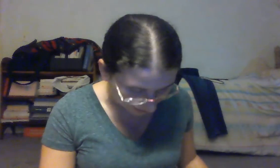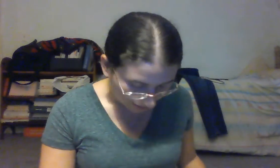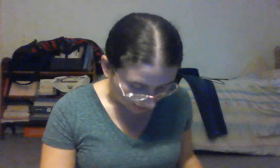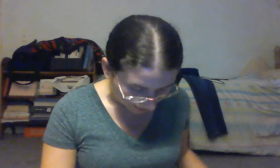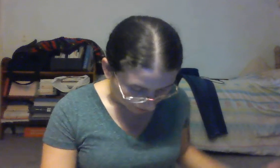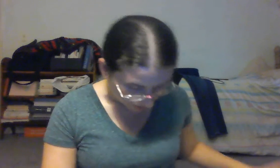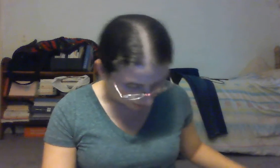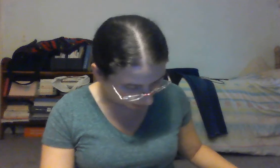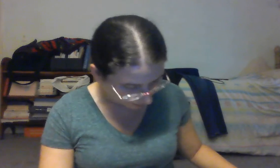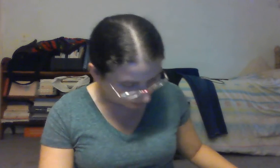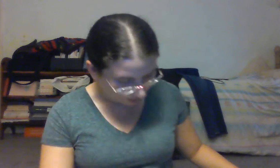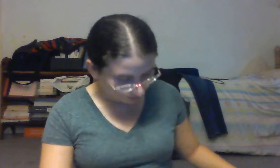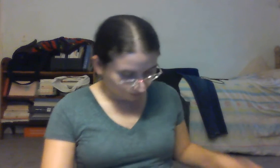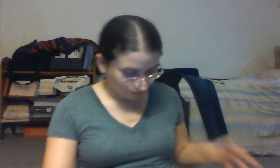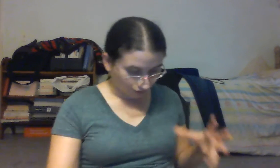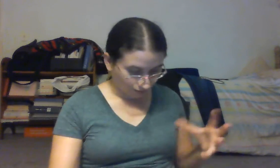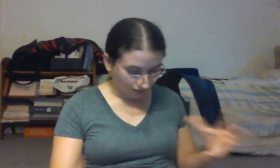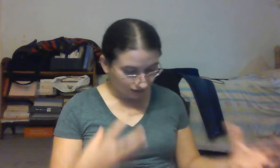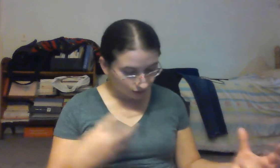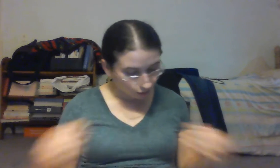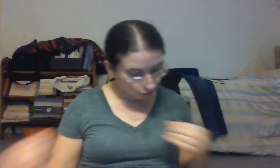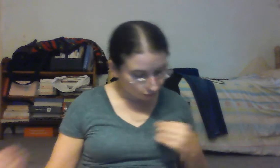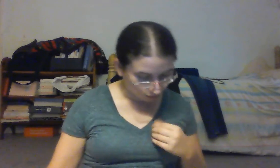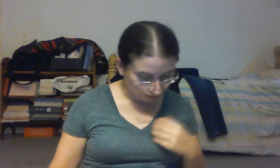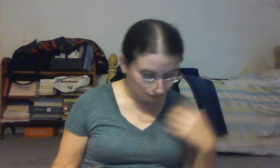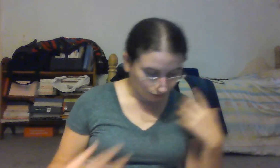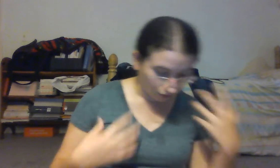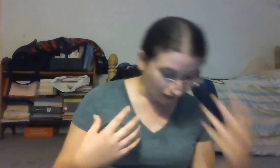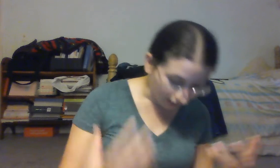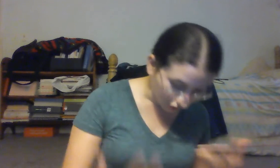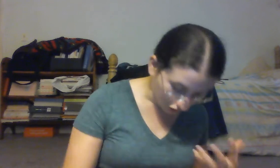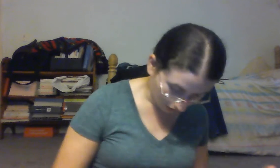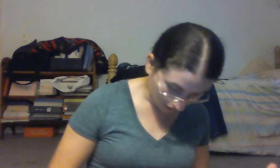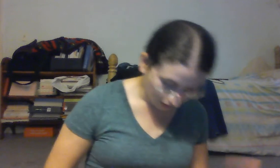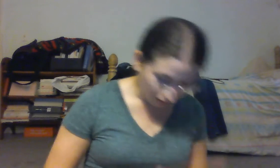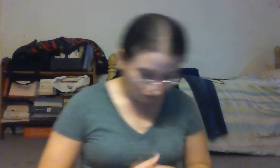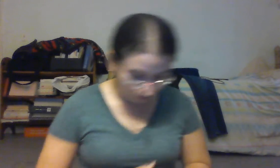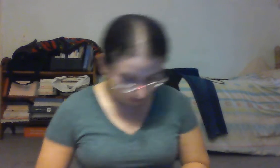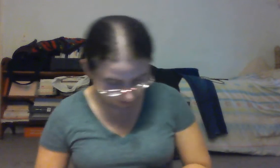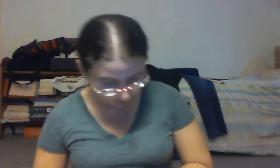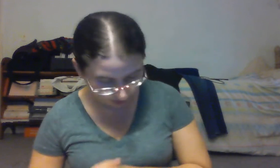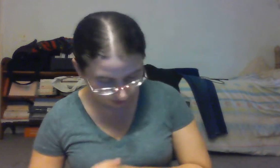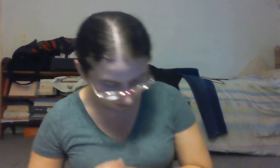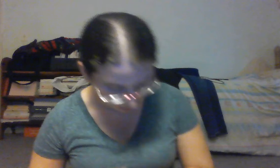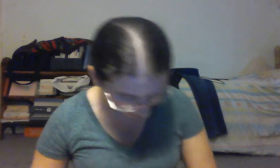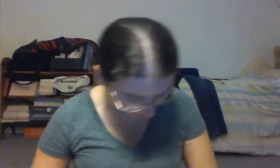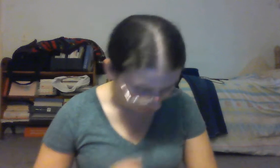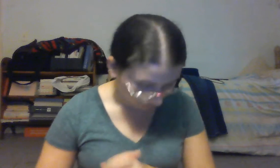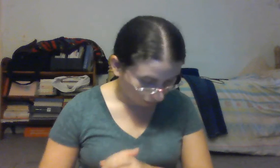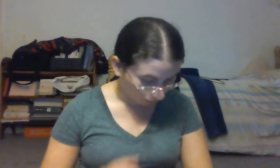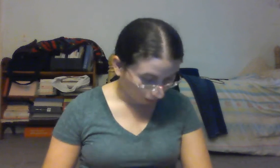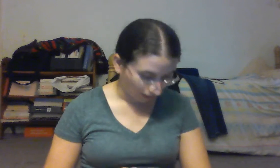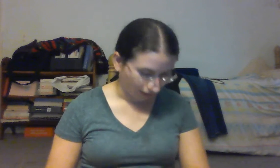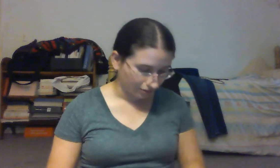the subject and object of a verb. They incorporate the locations of the subject and object pronouns.